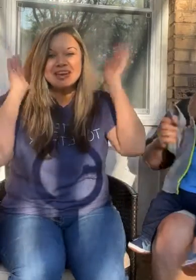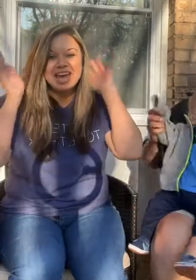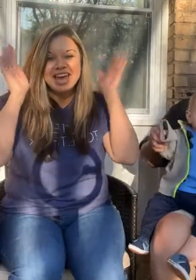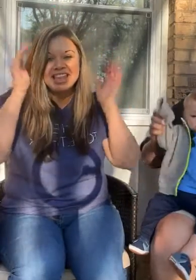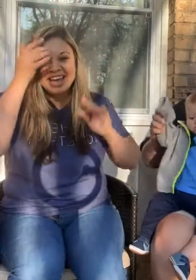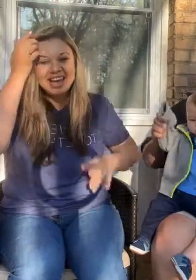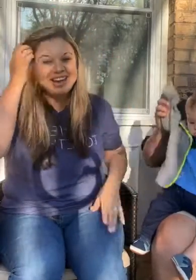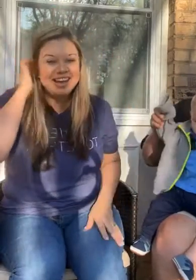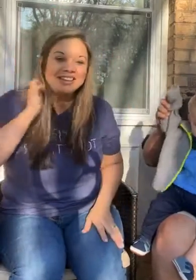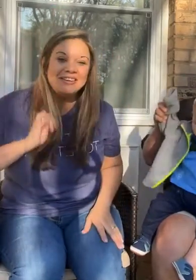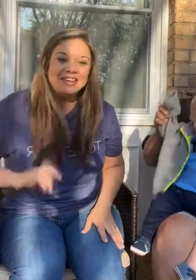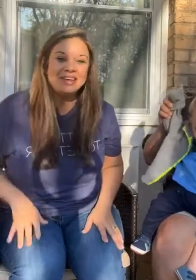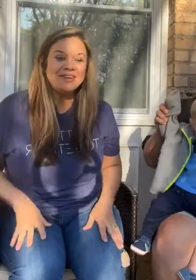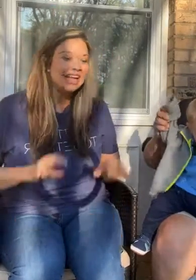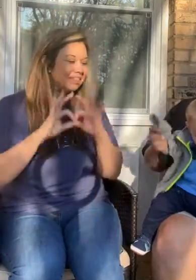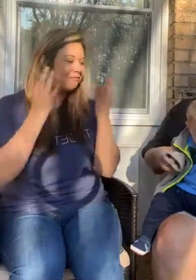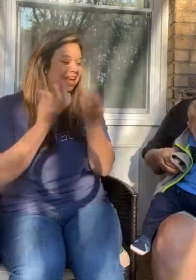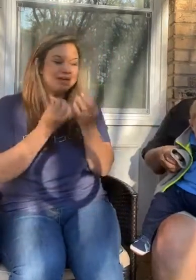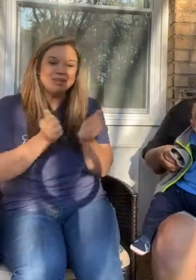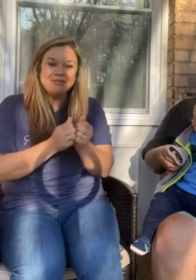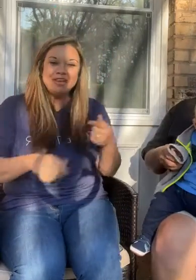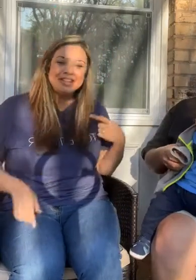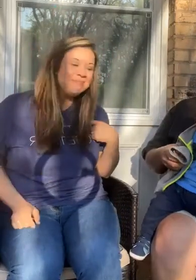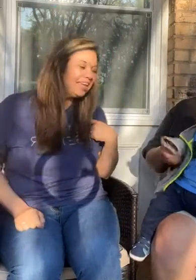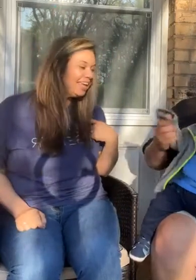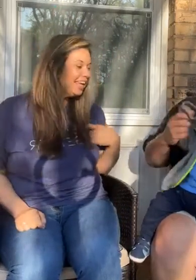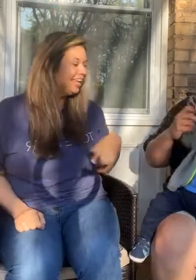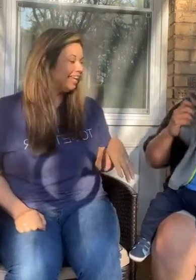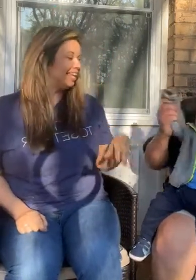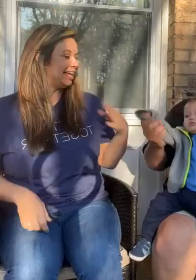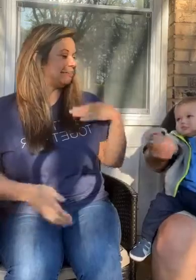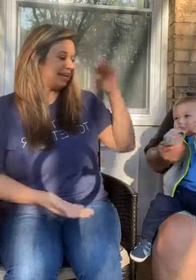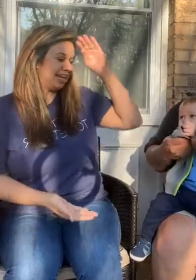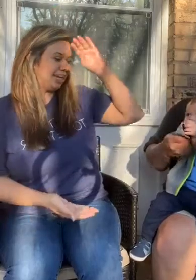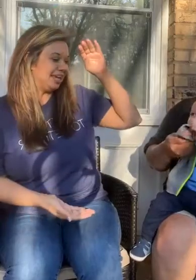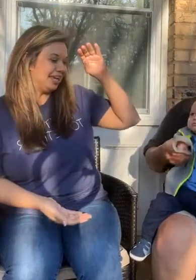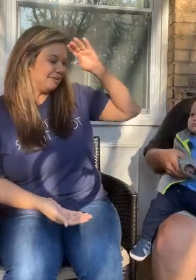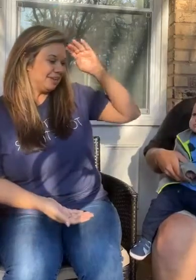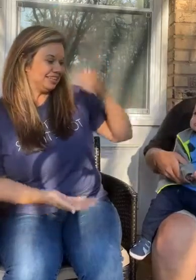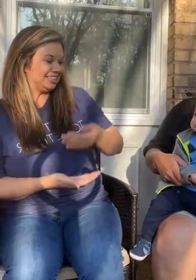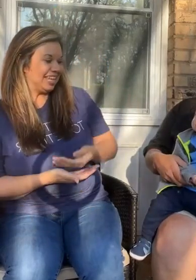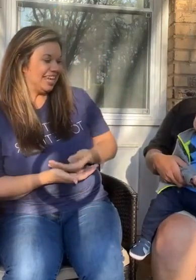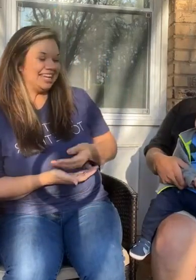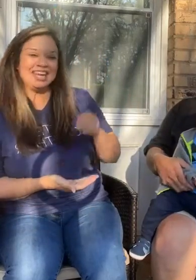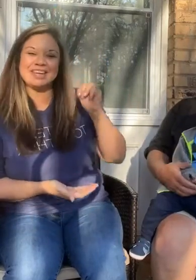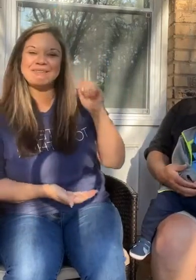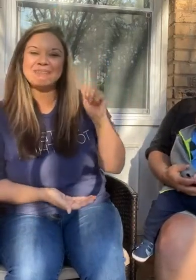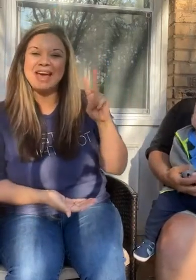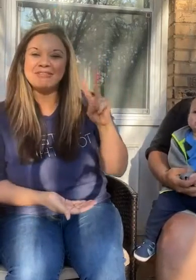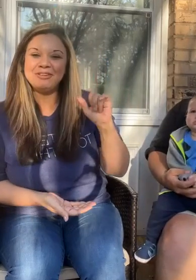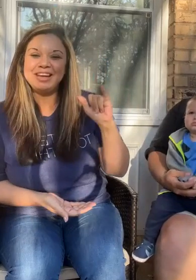Well, hey there. Hello, hello. I got the family with me. Got my son,